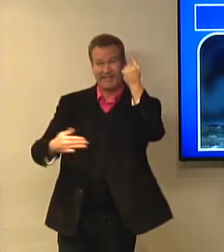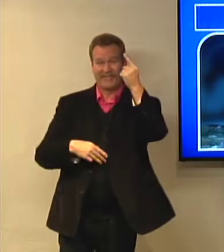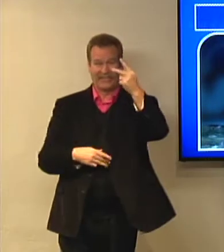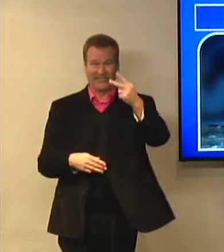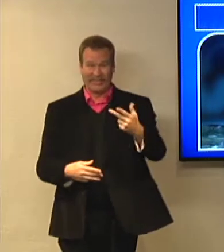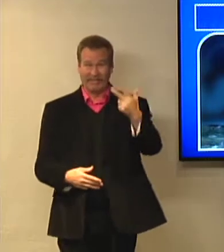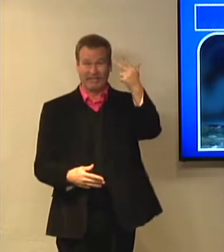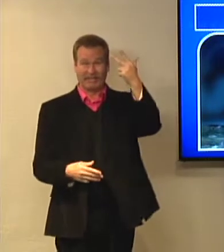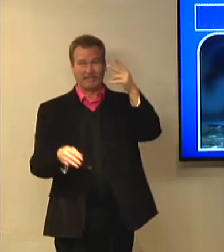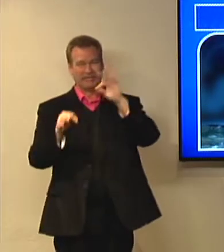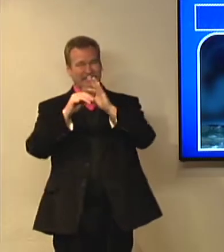So the first key,